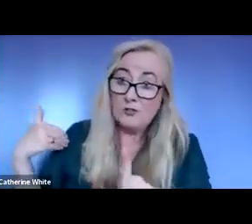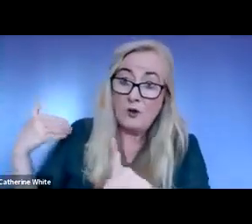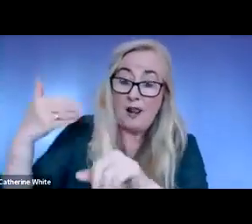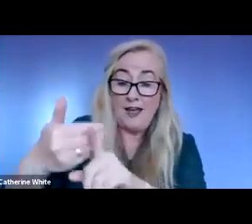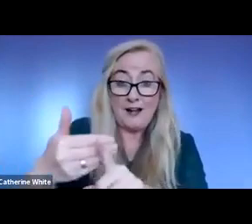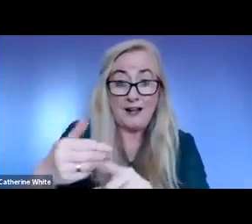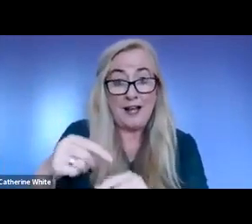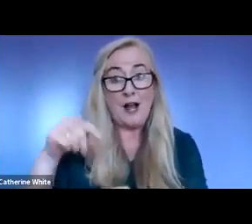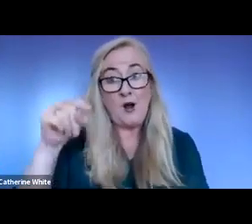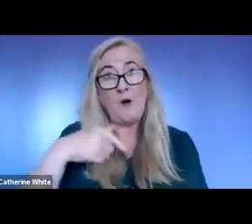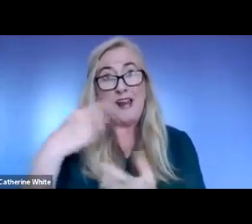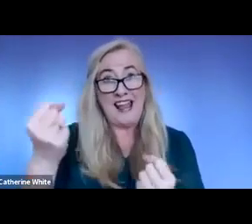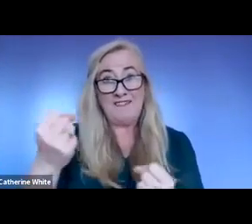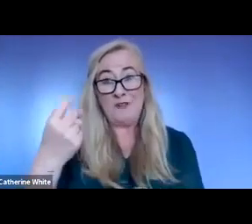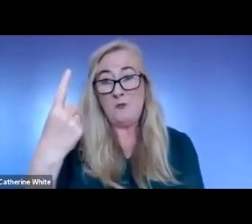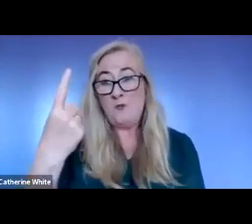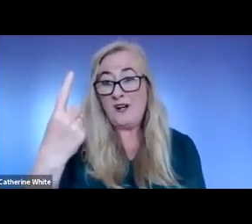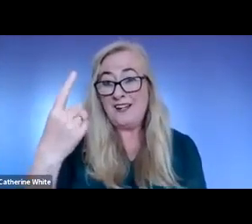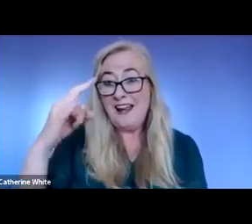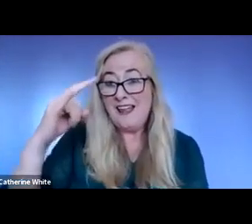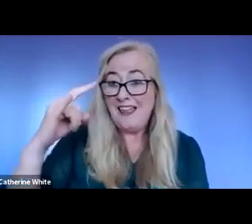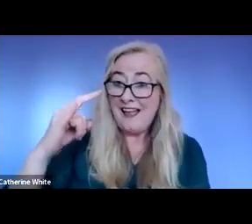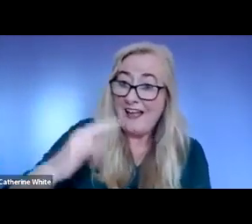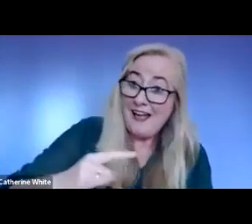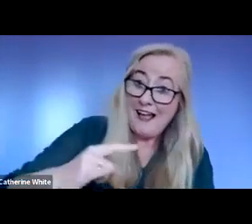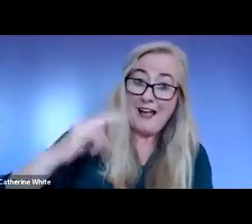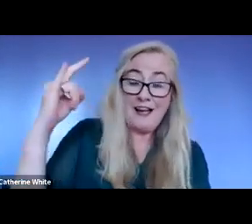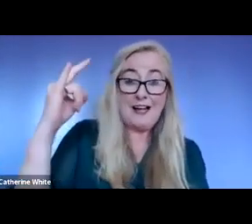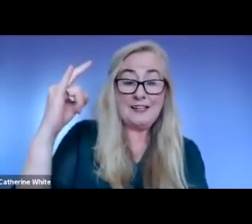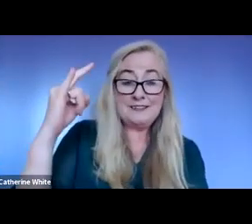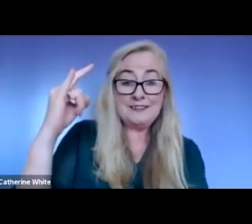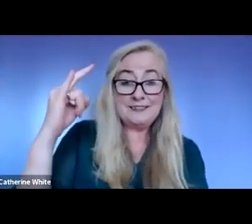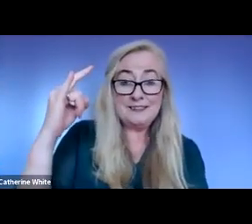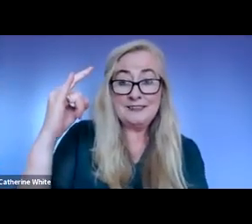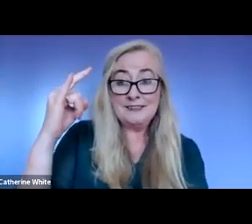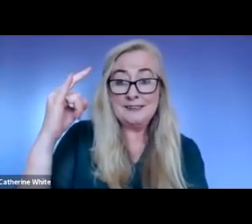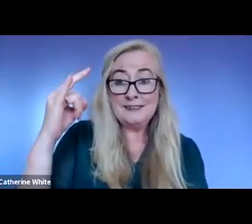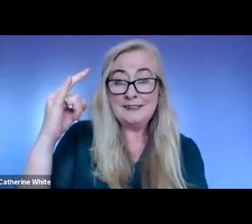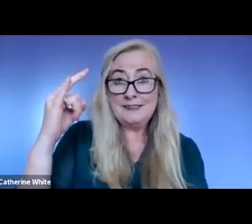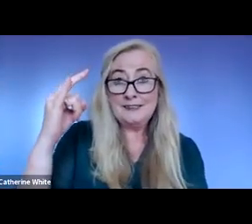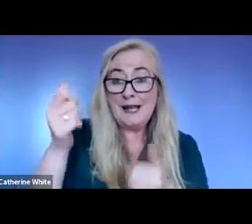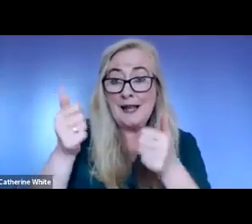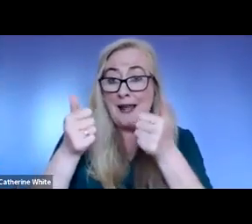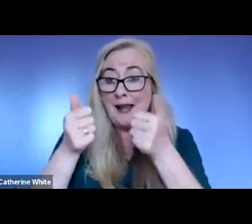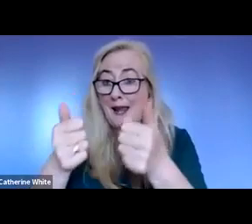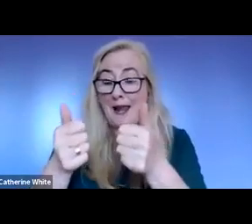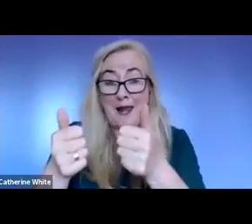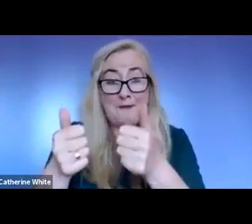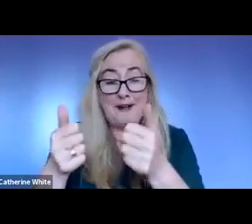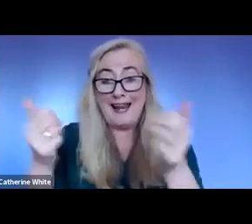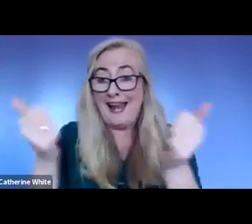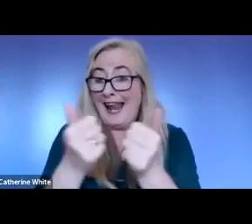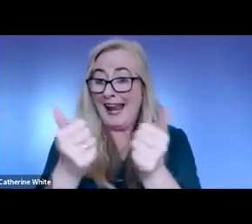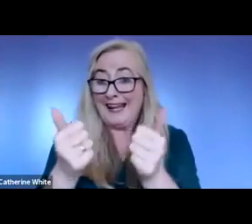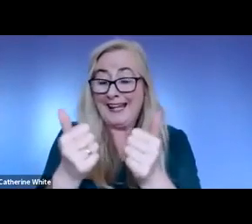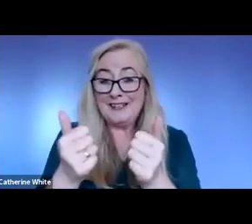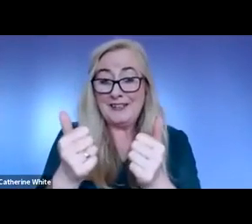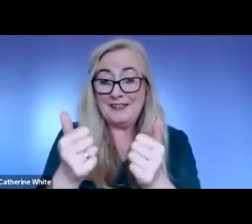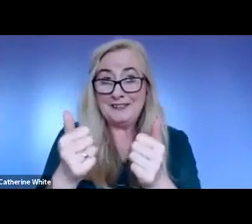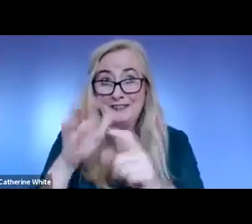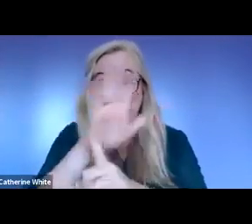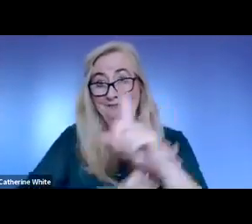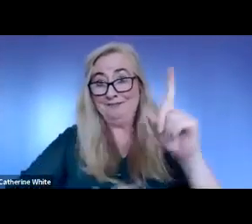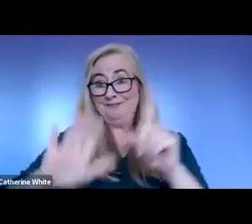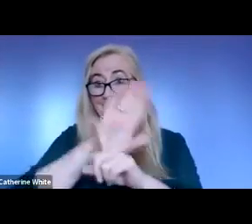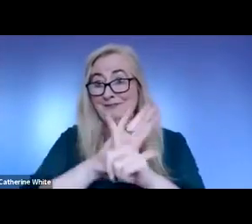that we have one of the highest capacity of any of the countries.